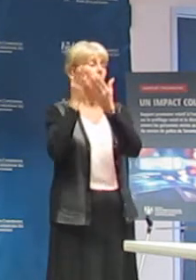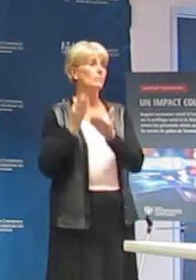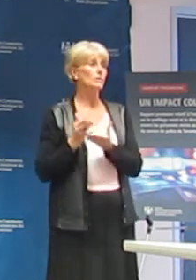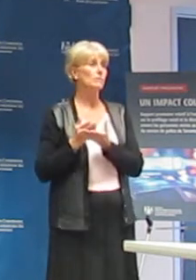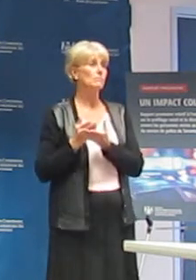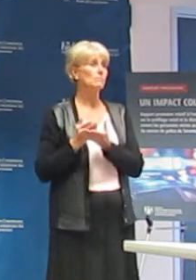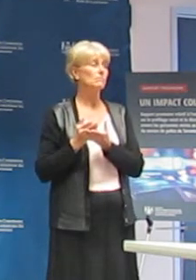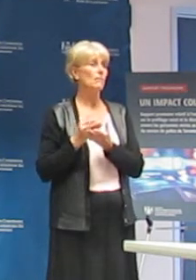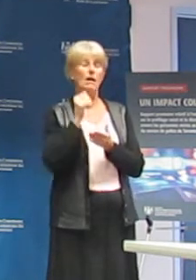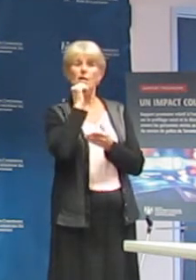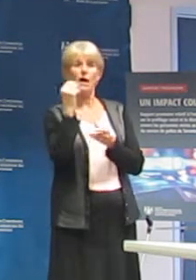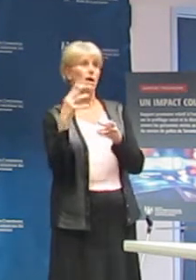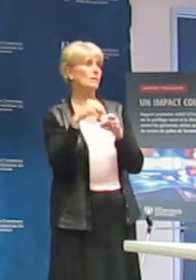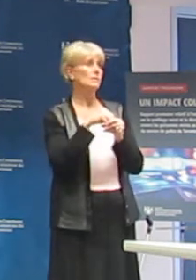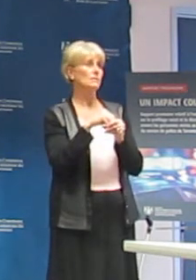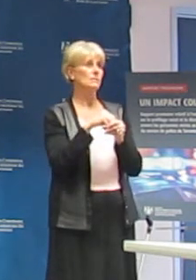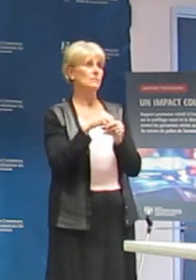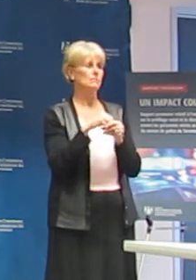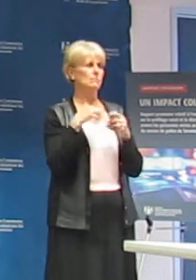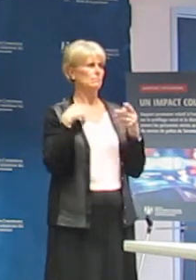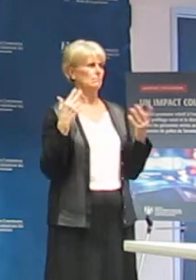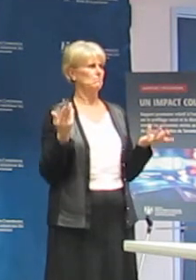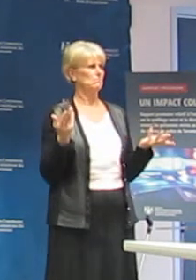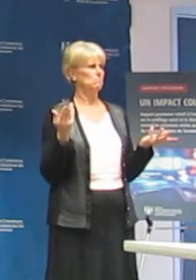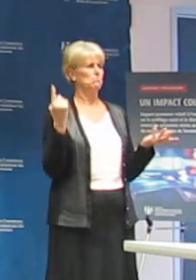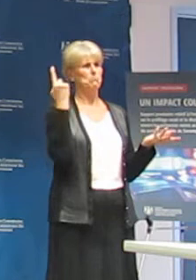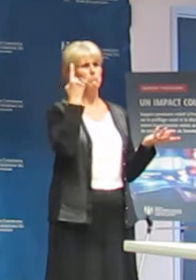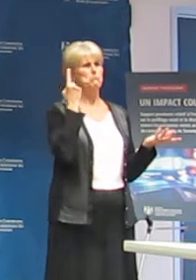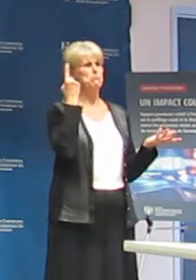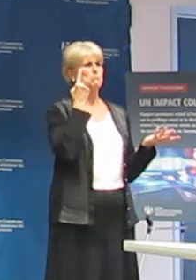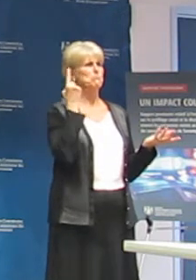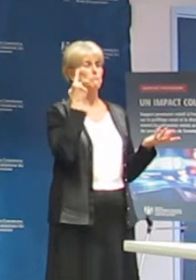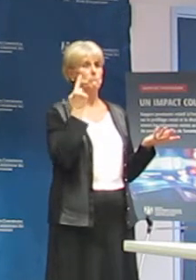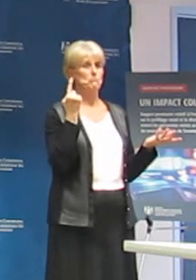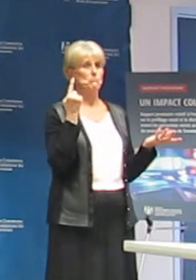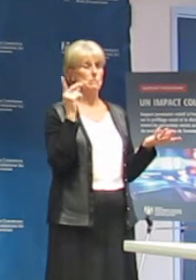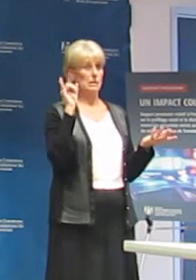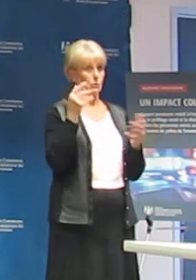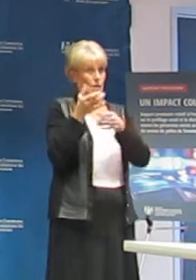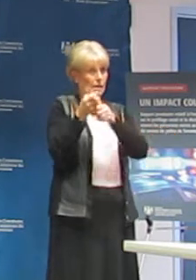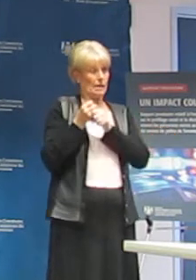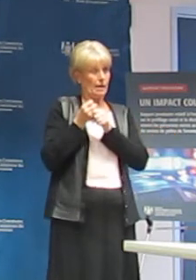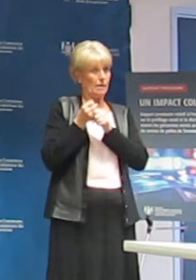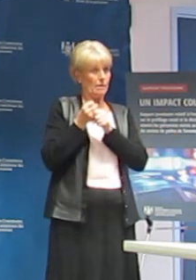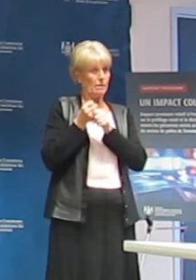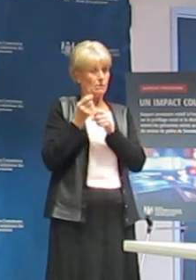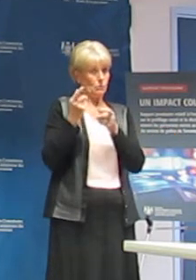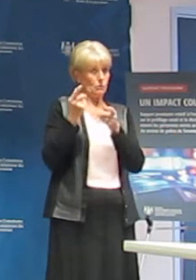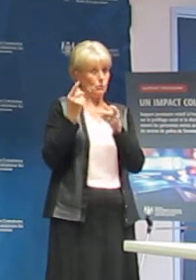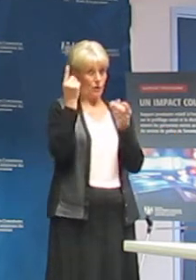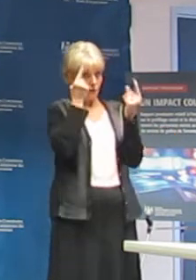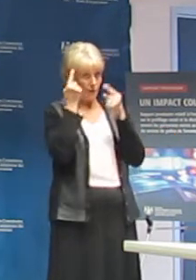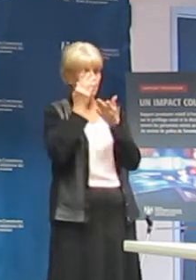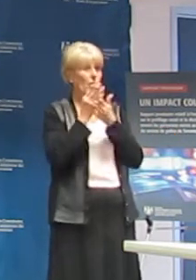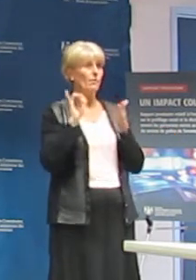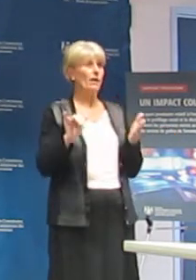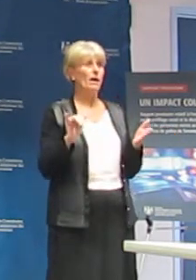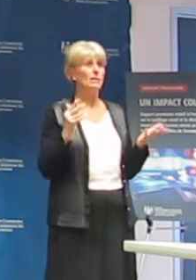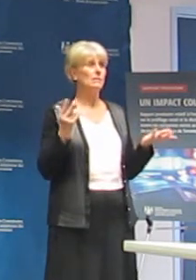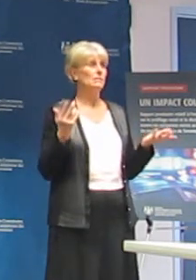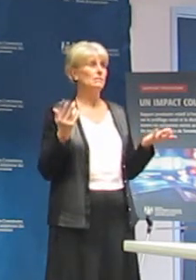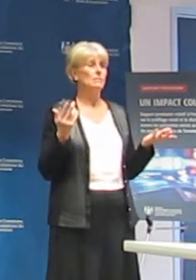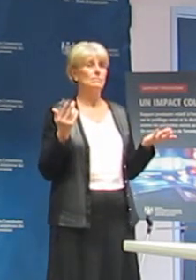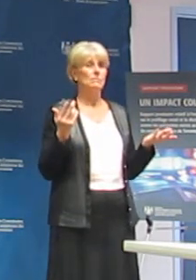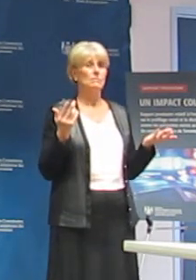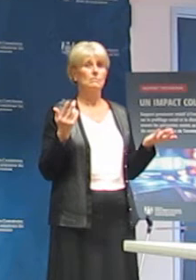recommendations were not among them. And I just wondered whether you had given that some thought and